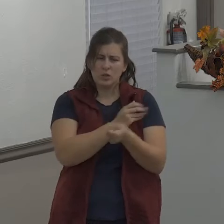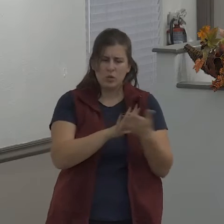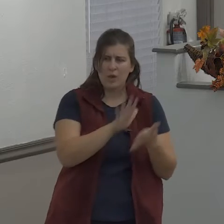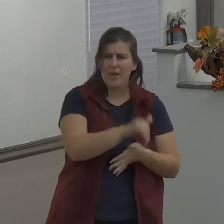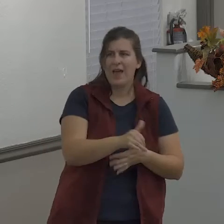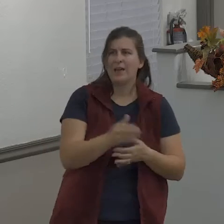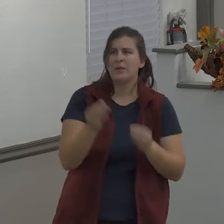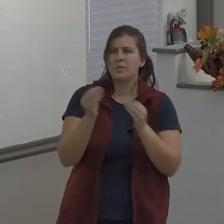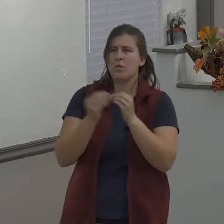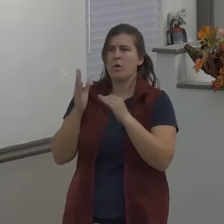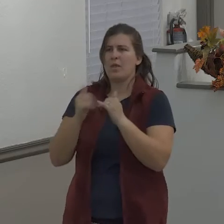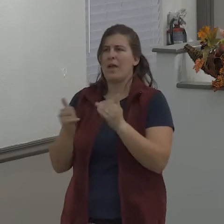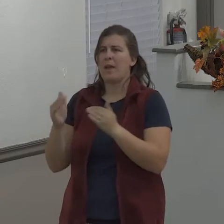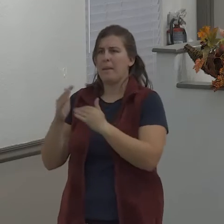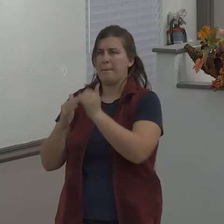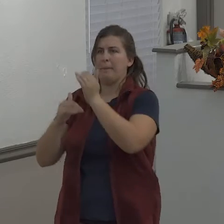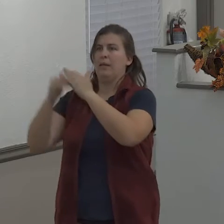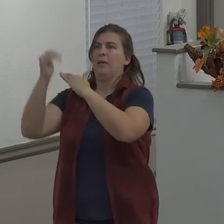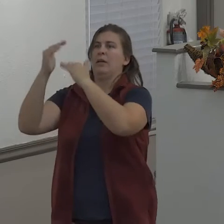marriage and that family.